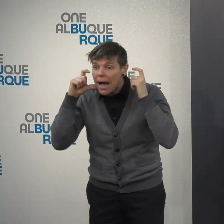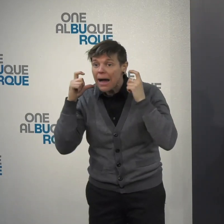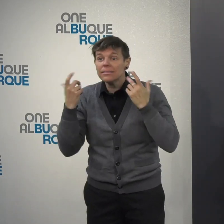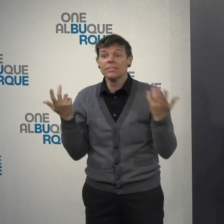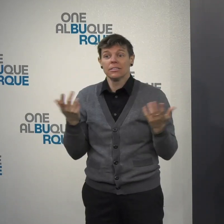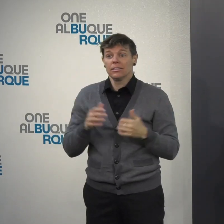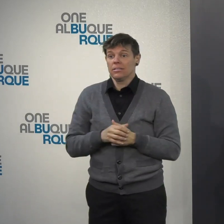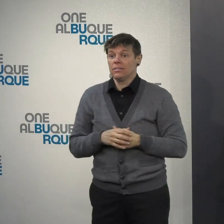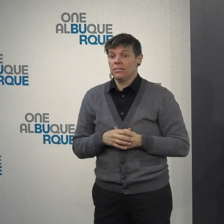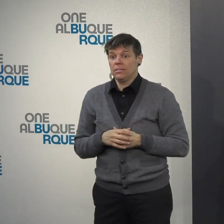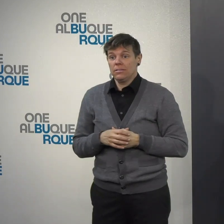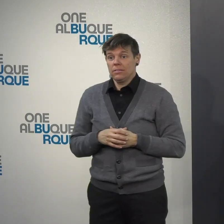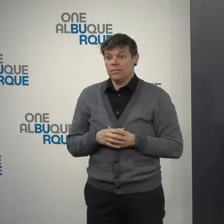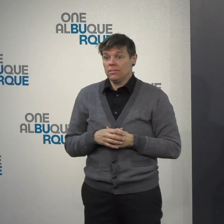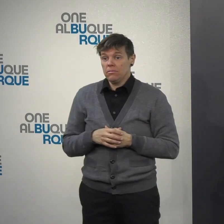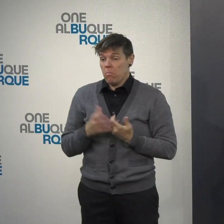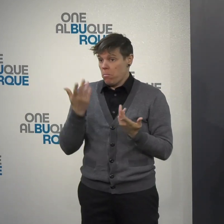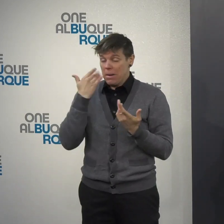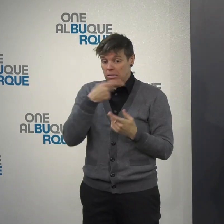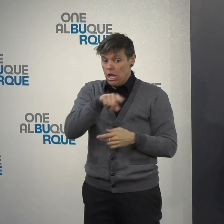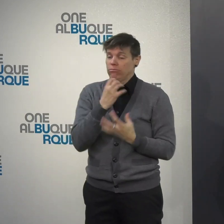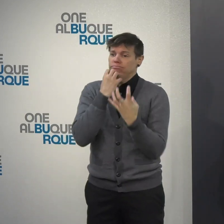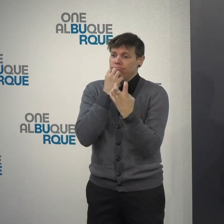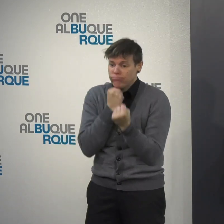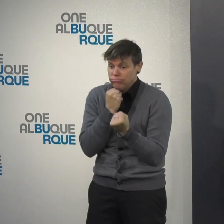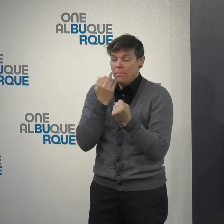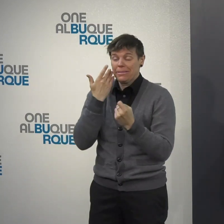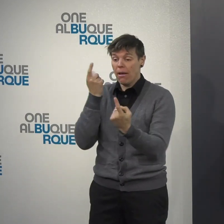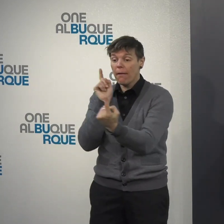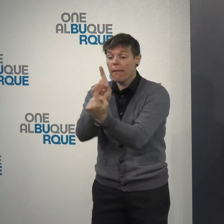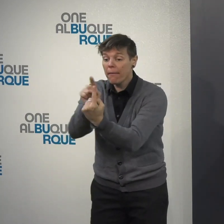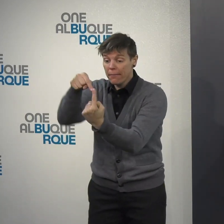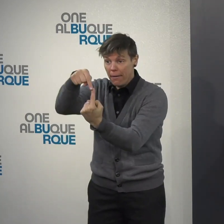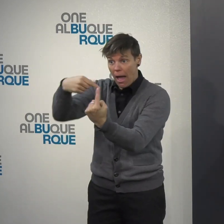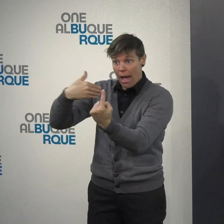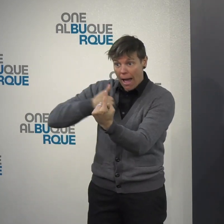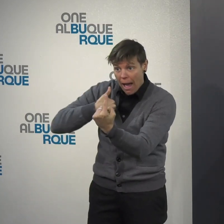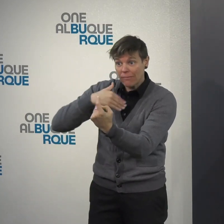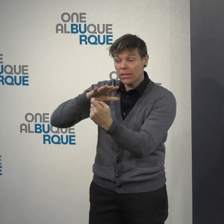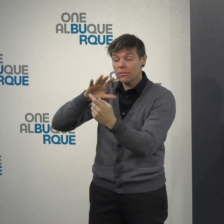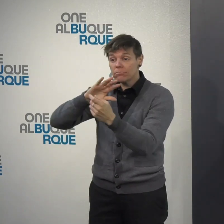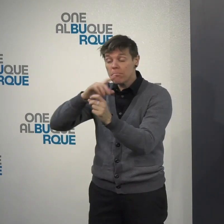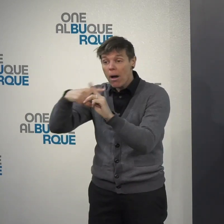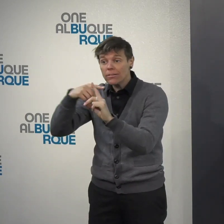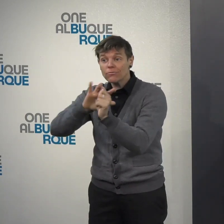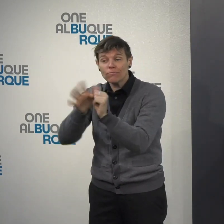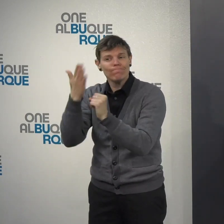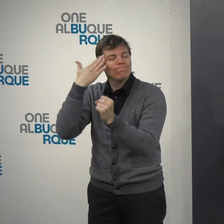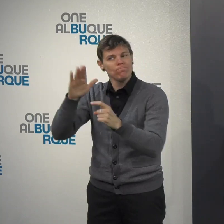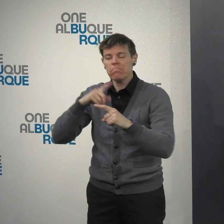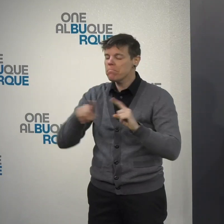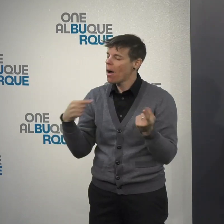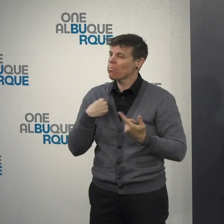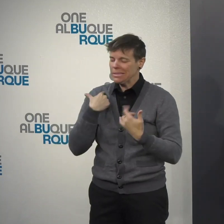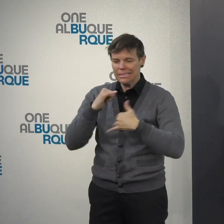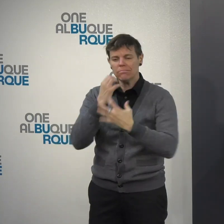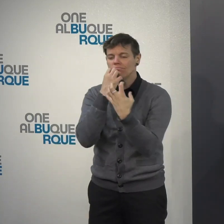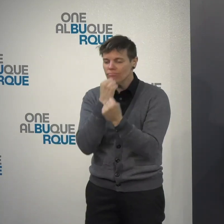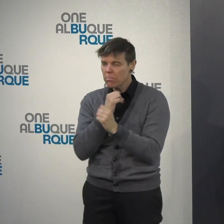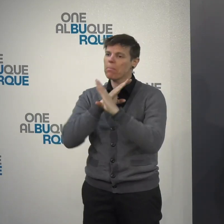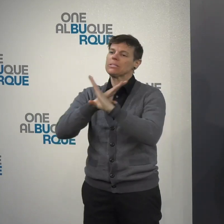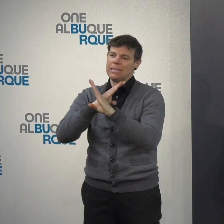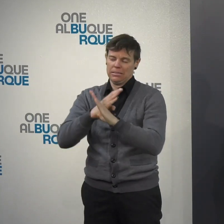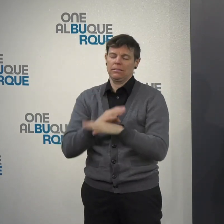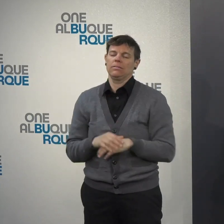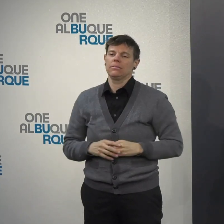give them that information. A lot of resources weekly. We put out weekly video information, not only to reassure the officers, but to give them information